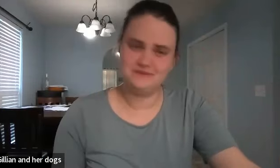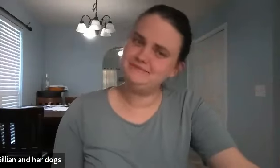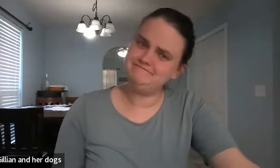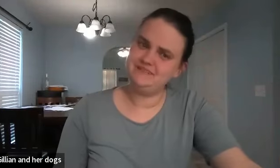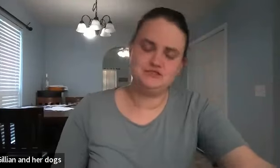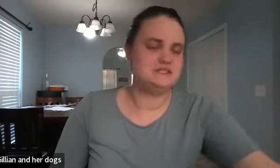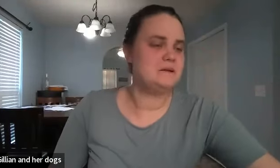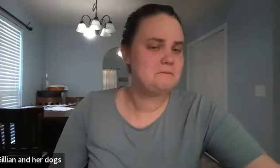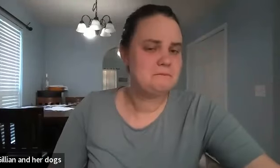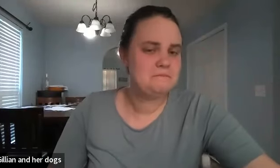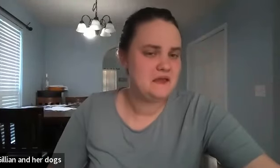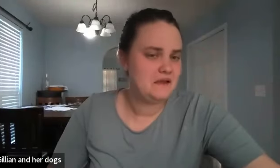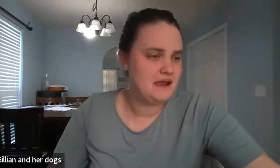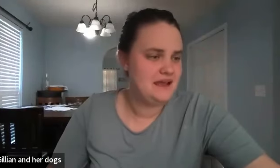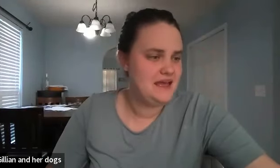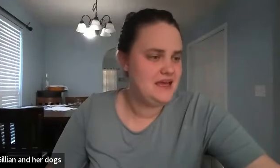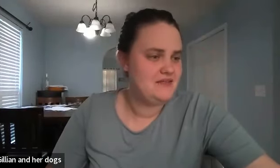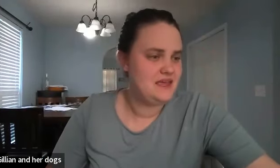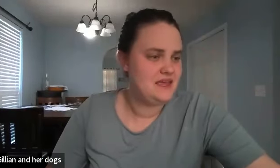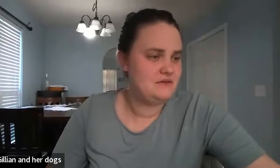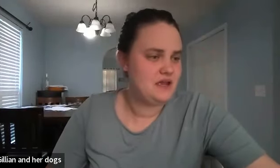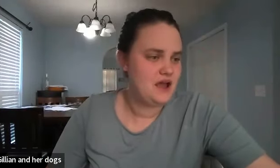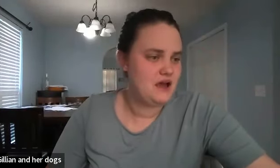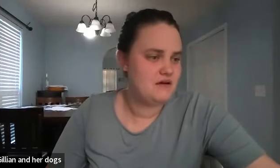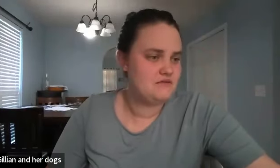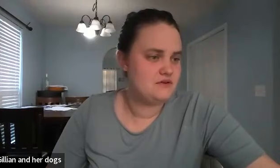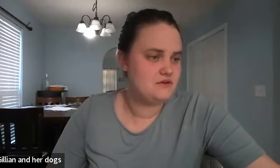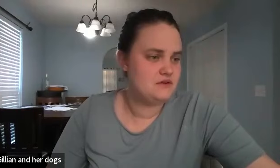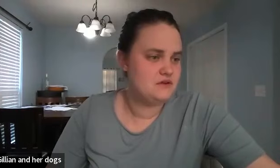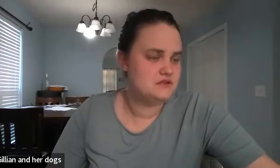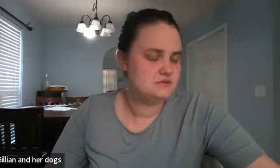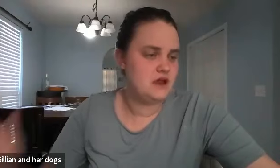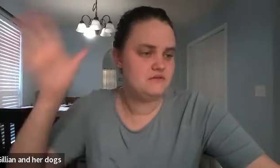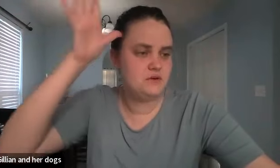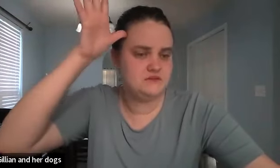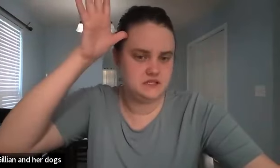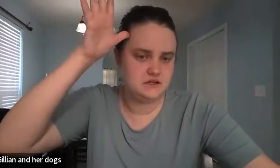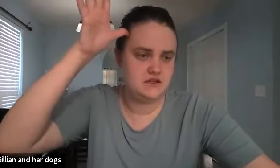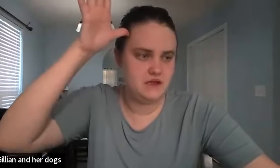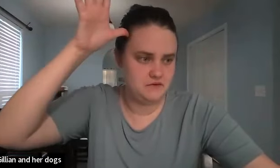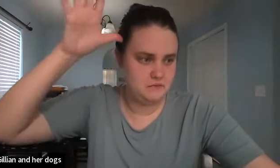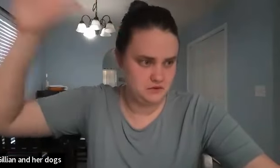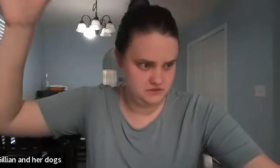like, interesting. All right. Then we have our deer, and then we have our